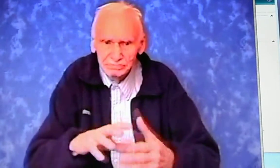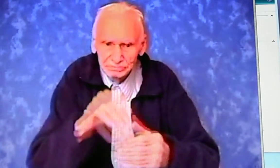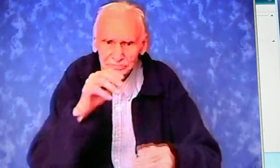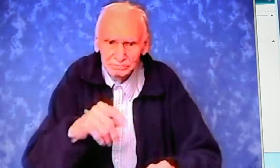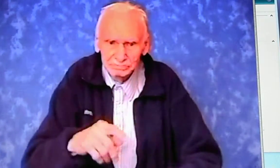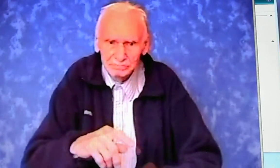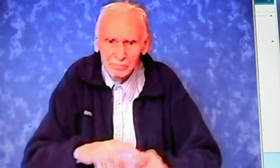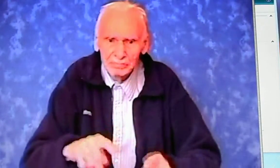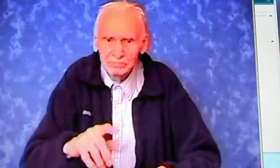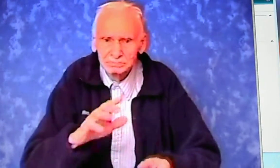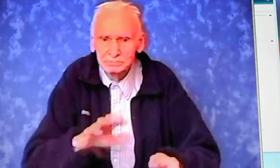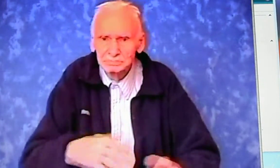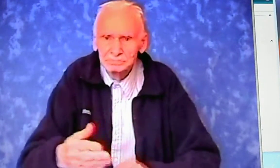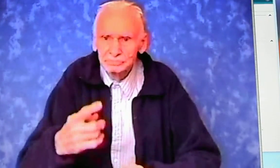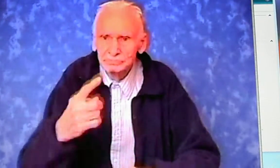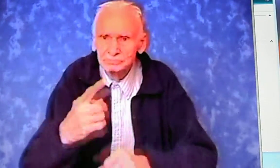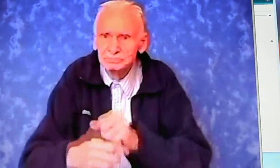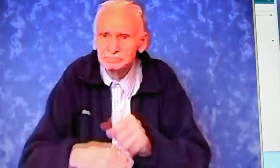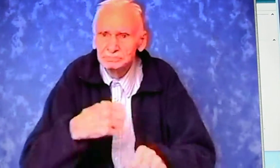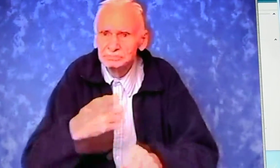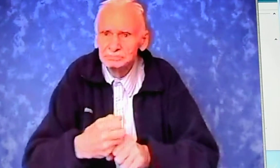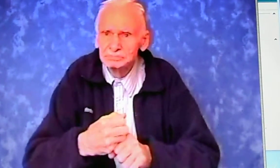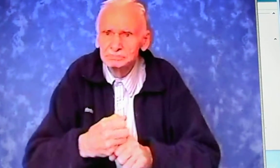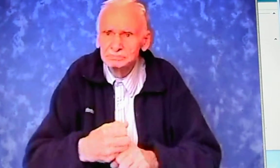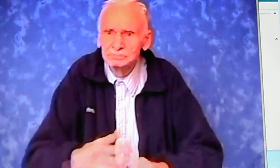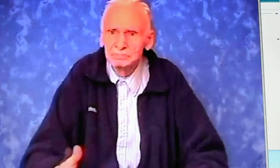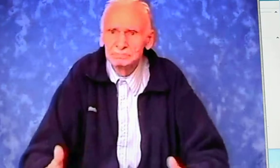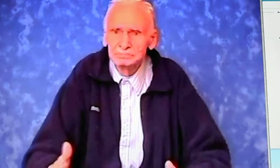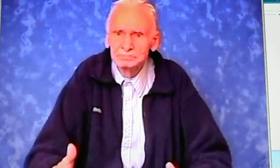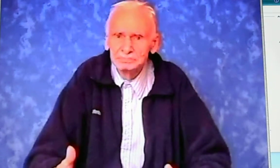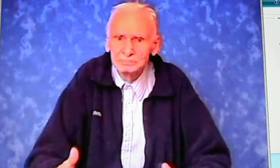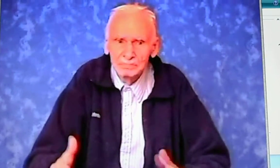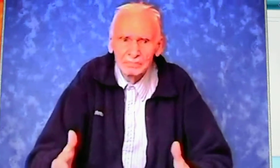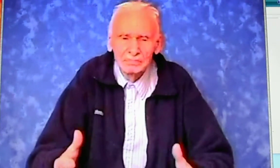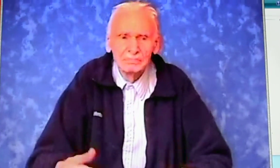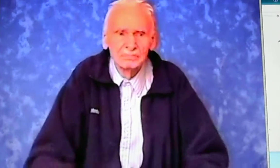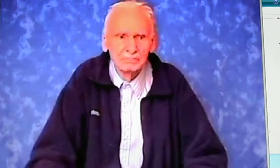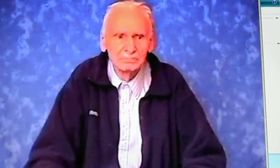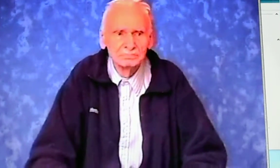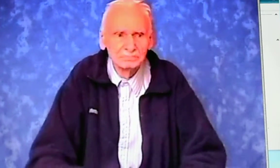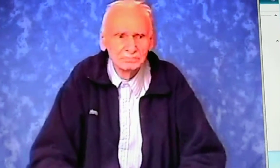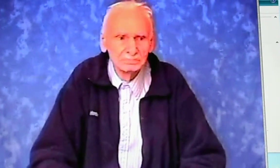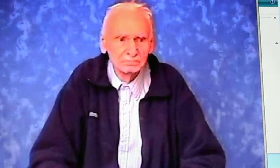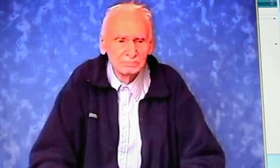He learned how to build houses, but a year after going there, he passed away.